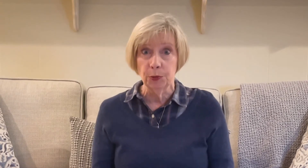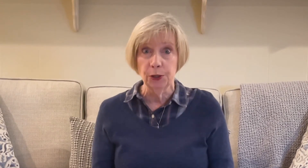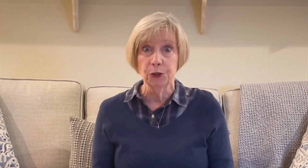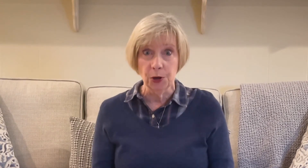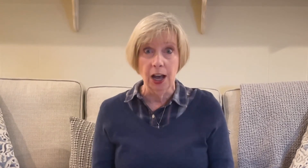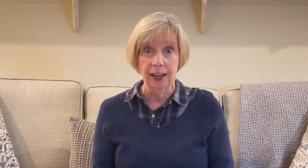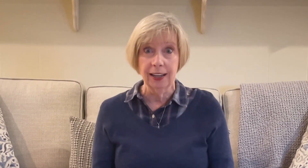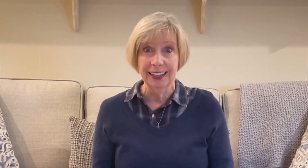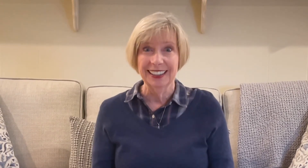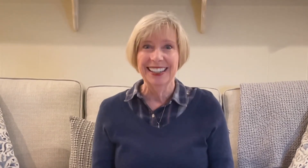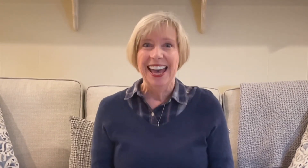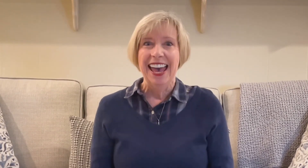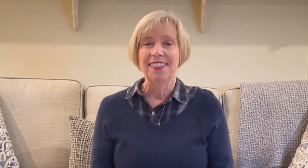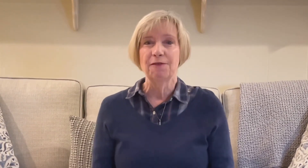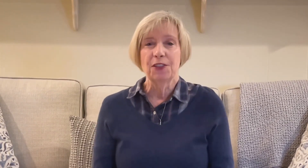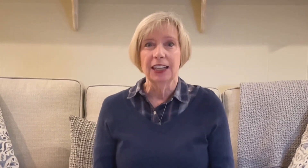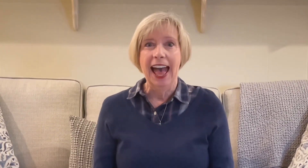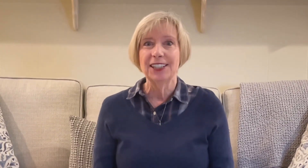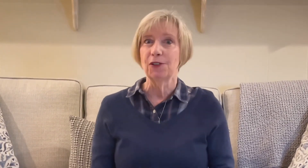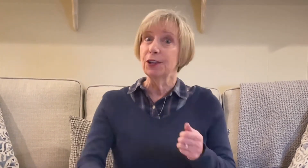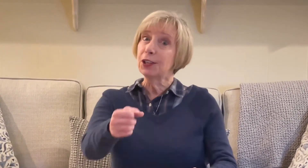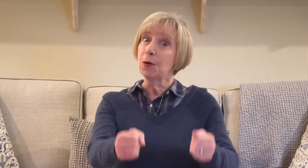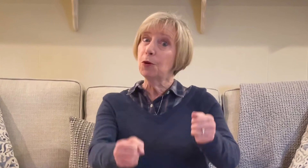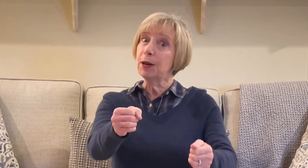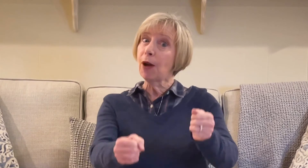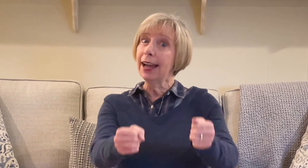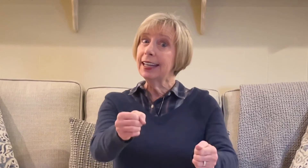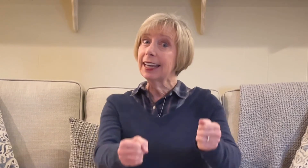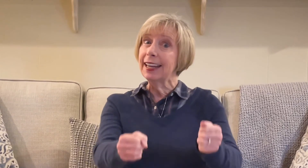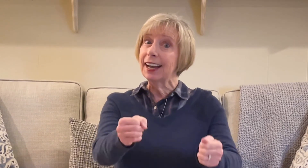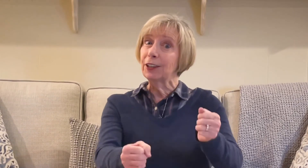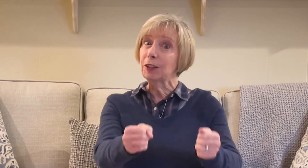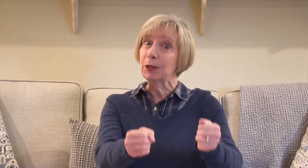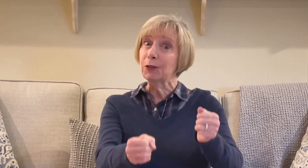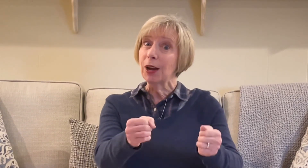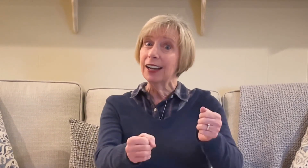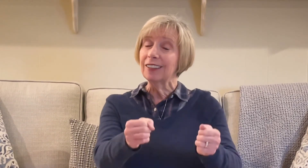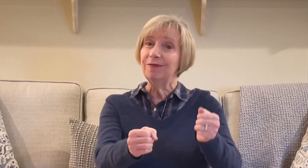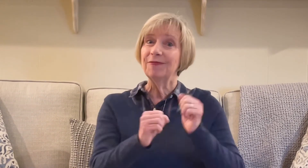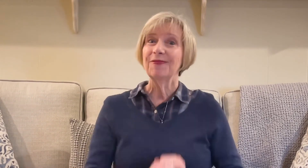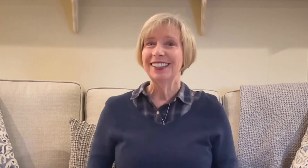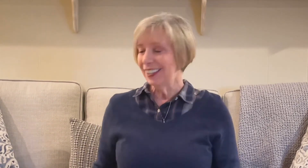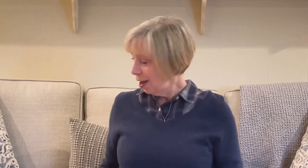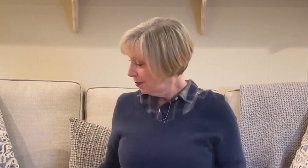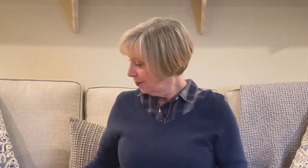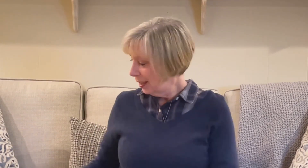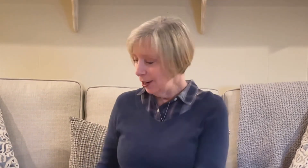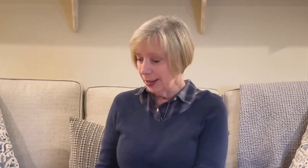blue truck. And then for the last verse, we'll be riding again in our little blue truck. So, here